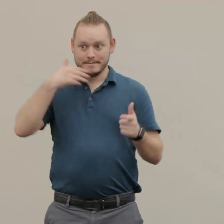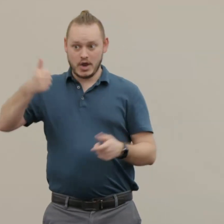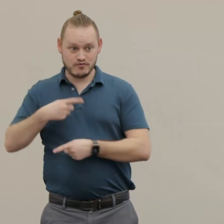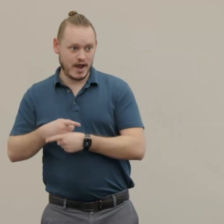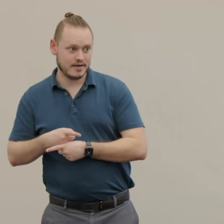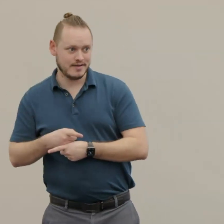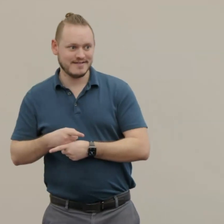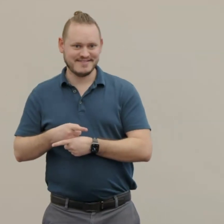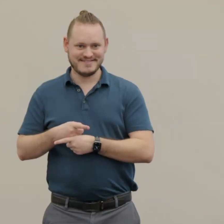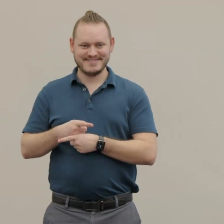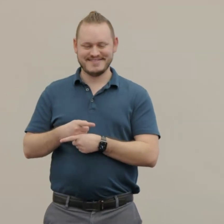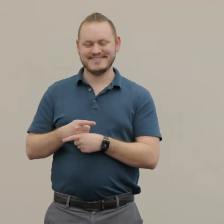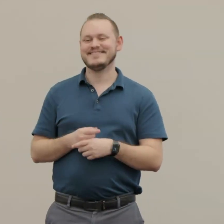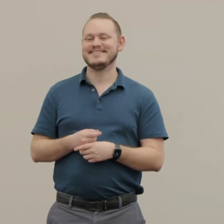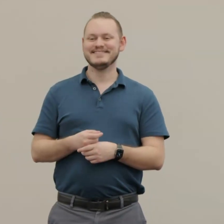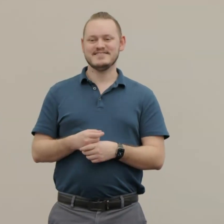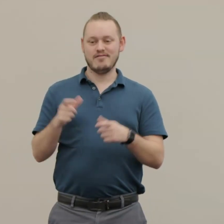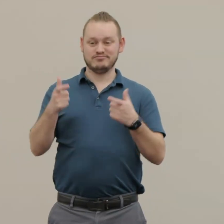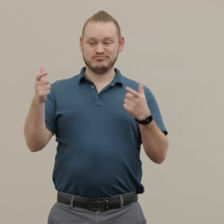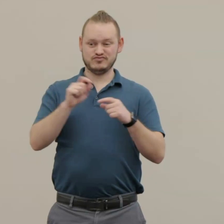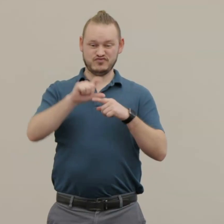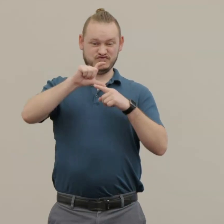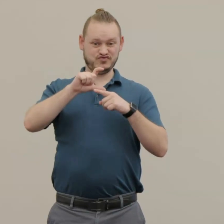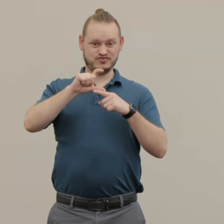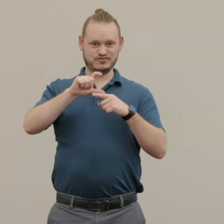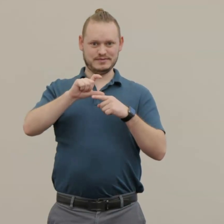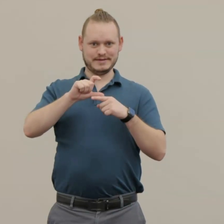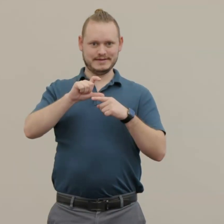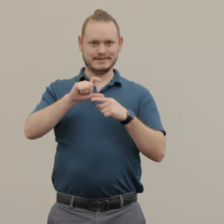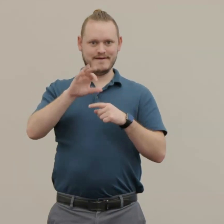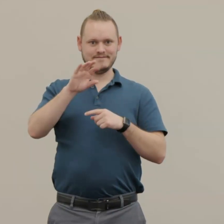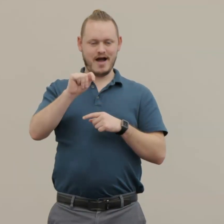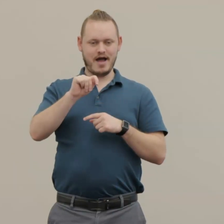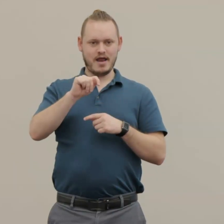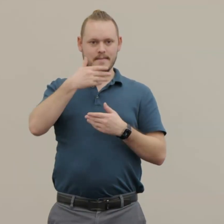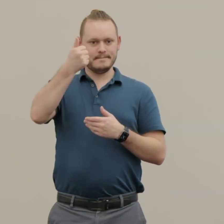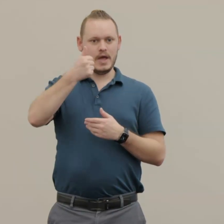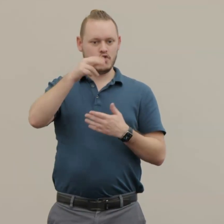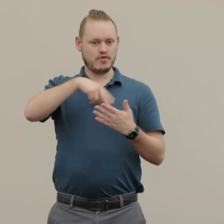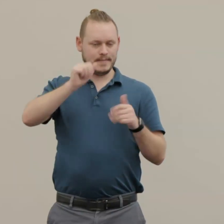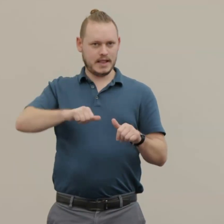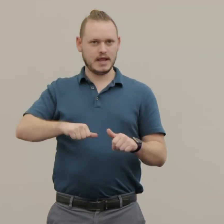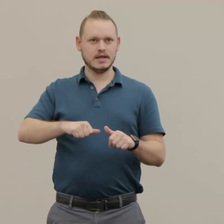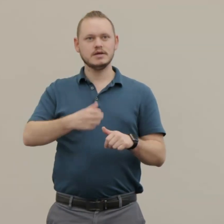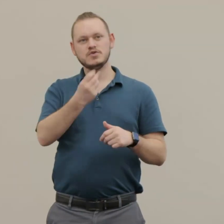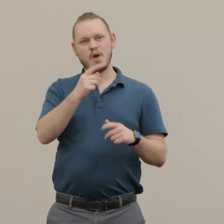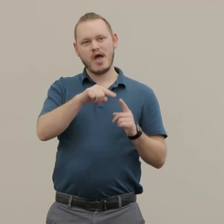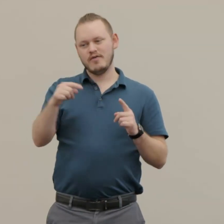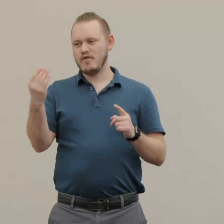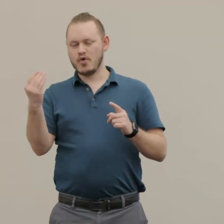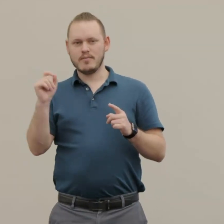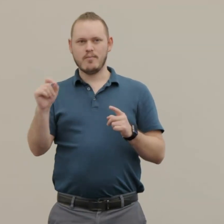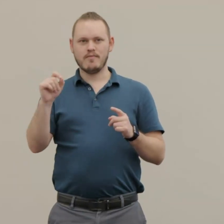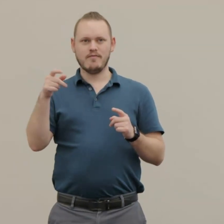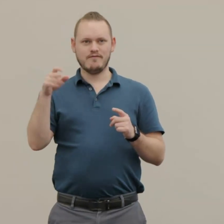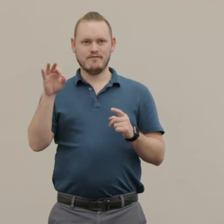right? Larger font sizes do increase readability, especially reading speed. 12 to 14 point font